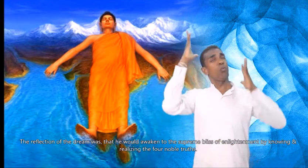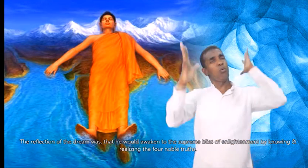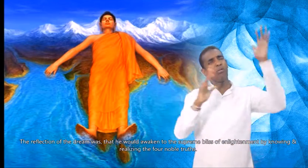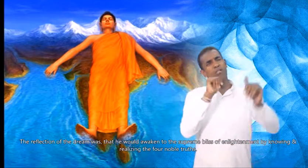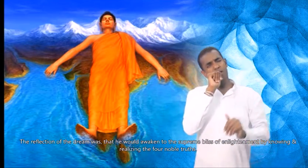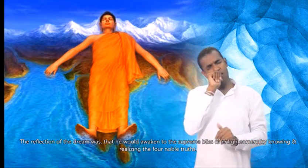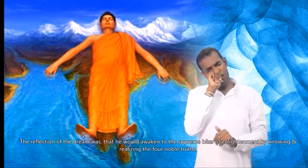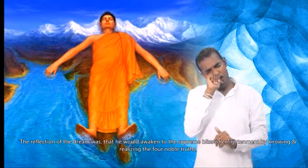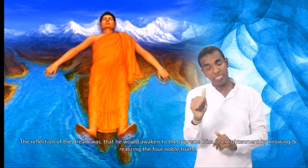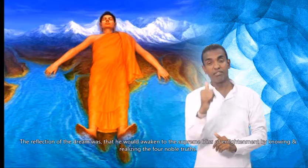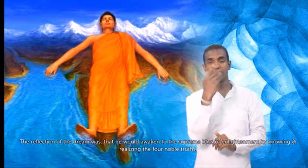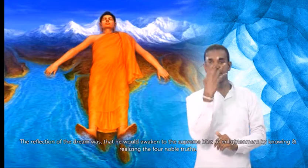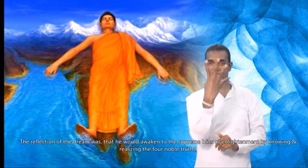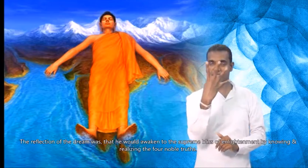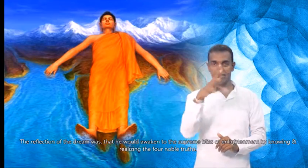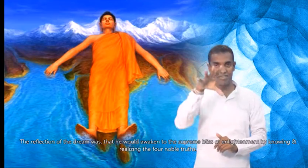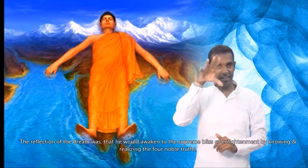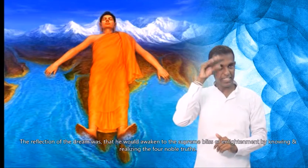and realizing the 4 noble truths.